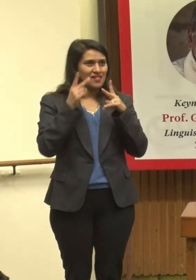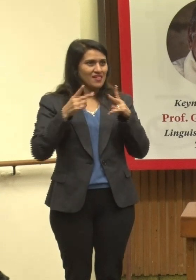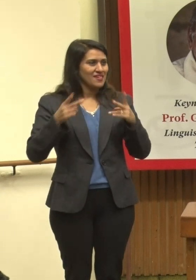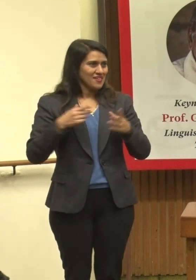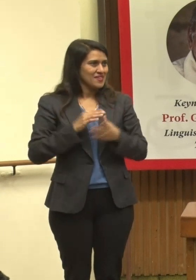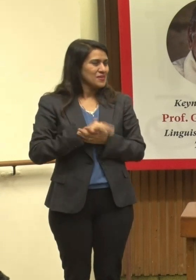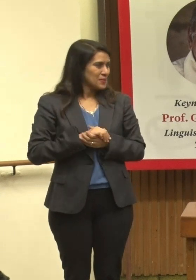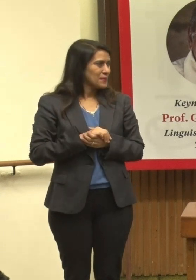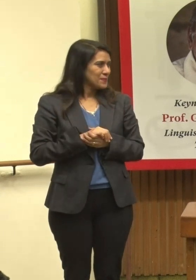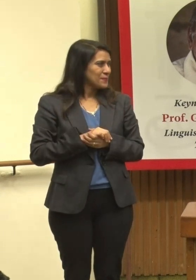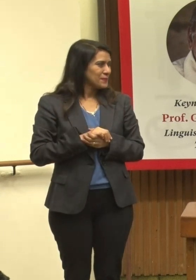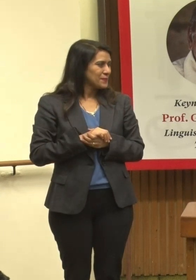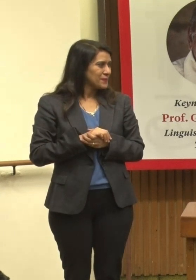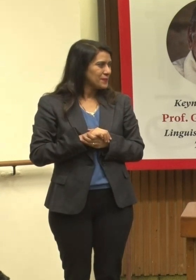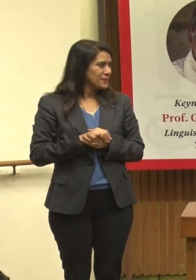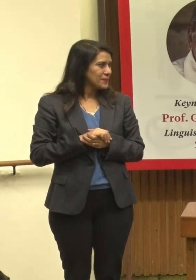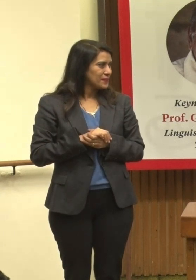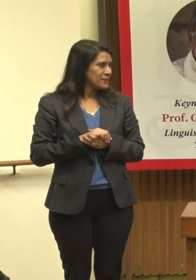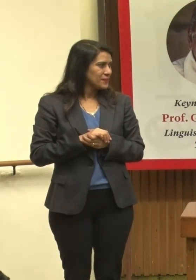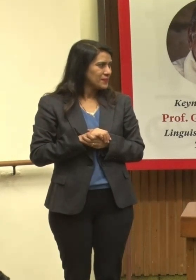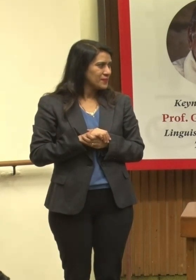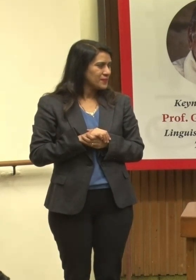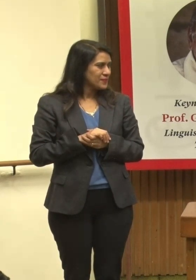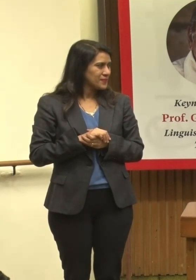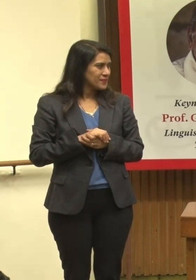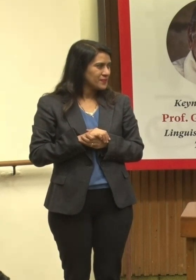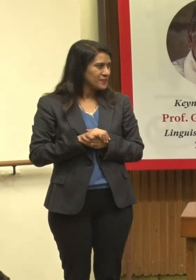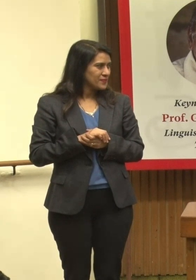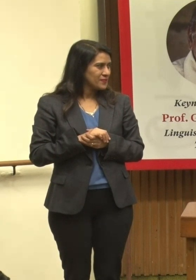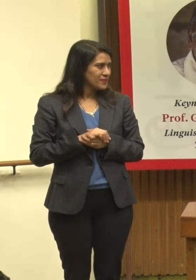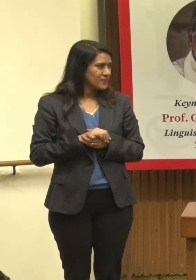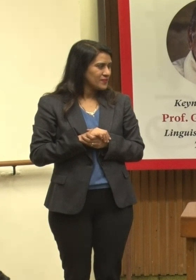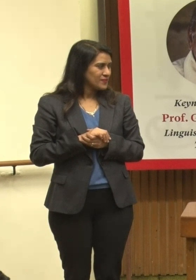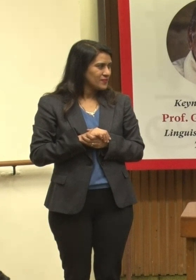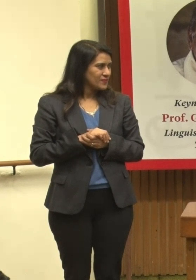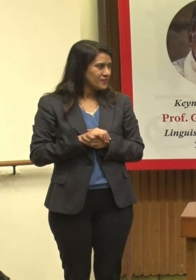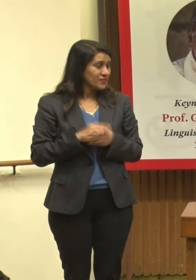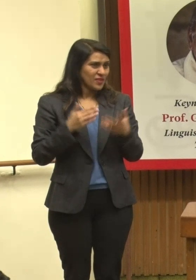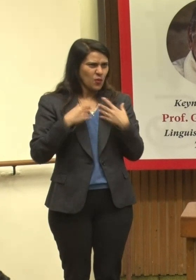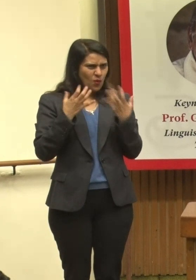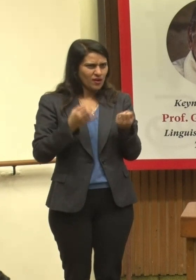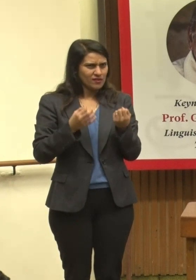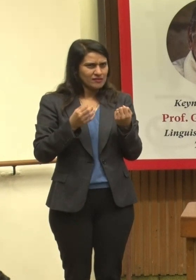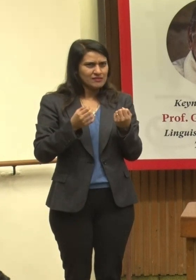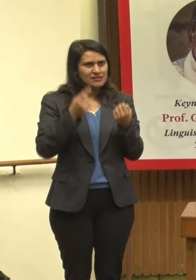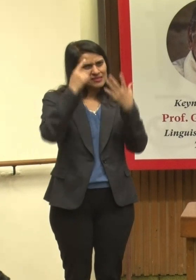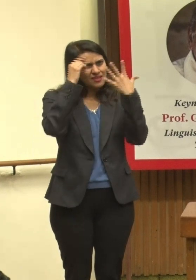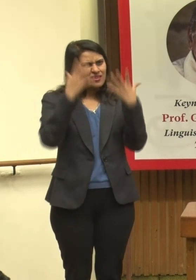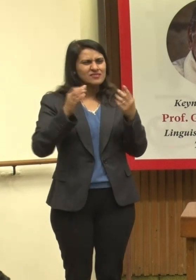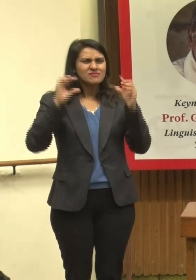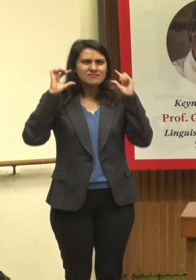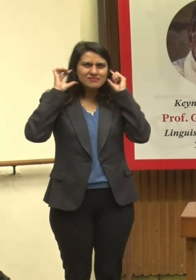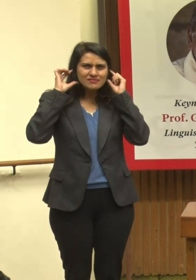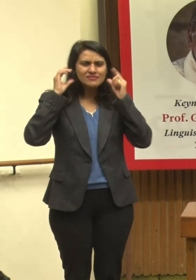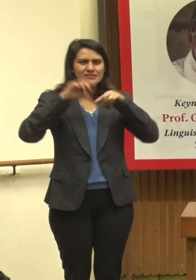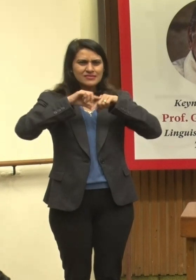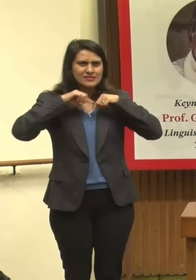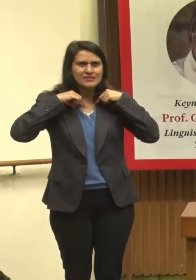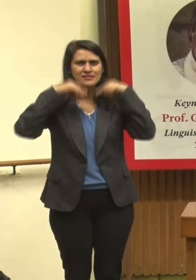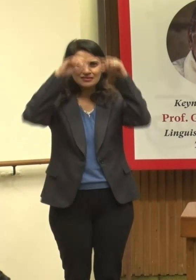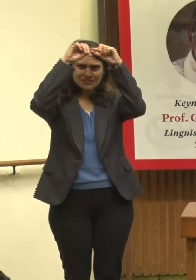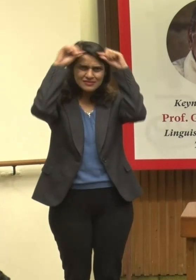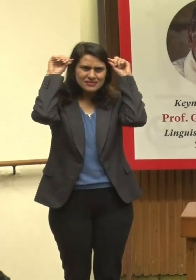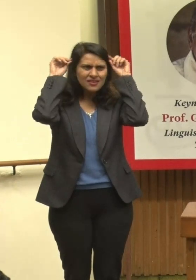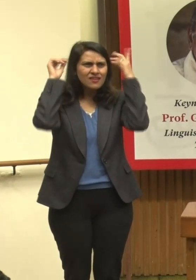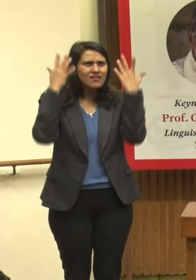everywhere. I wonder if they feel the burden of these ornaments.